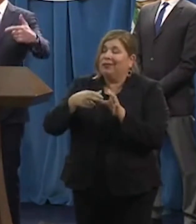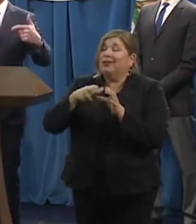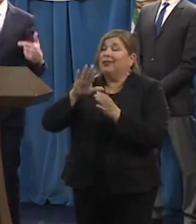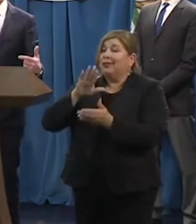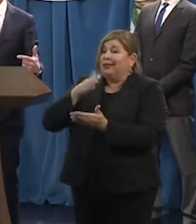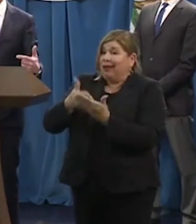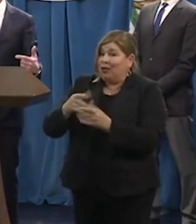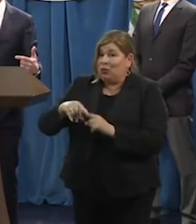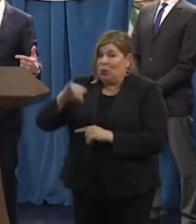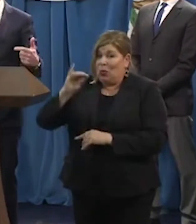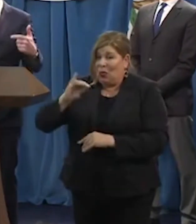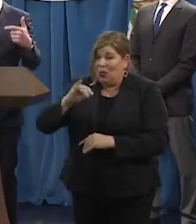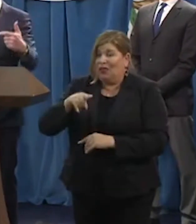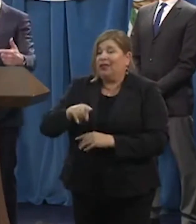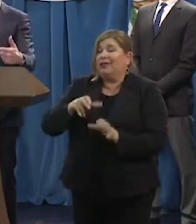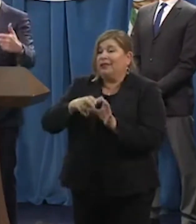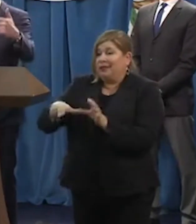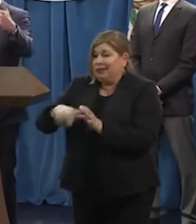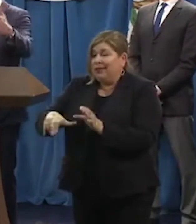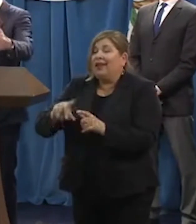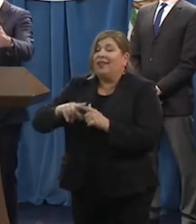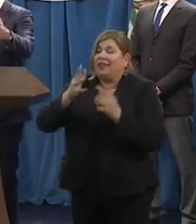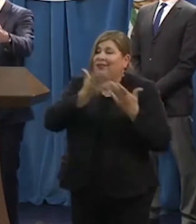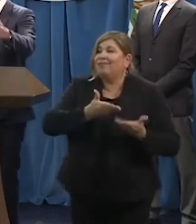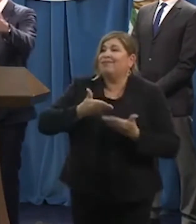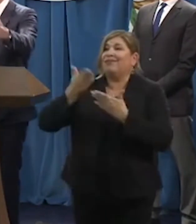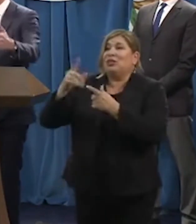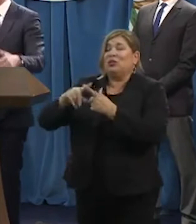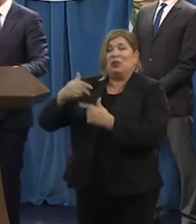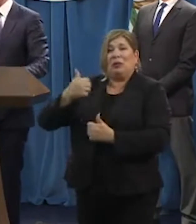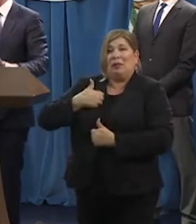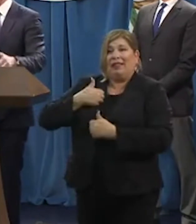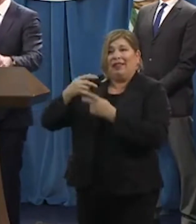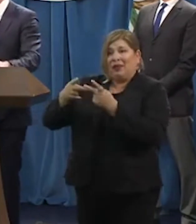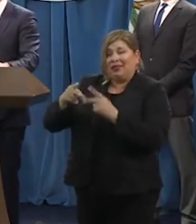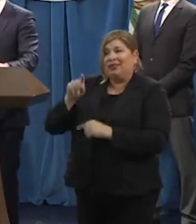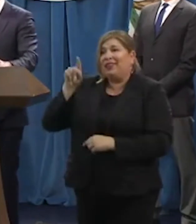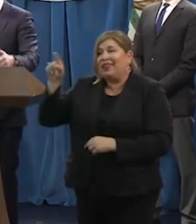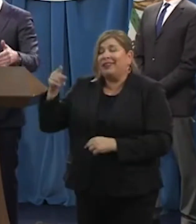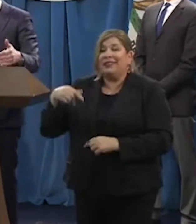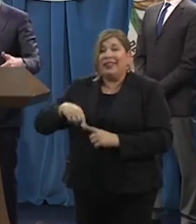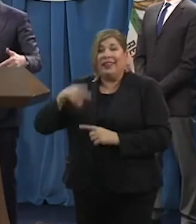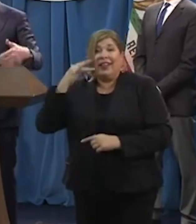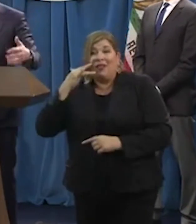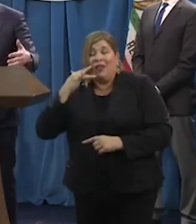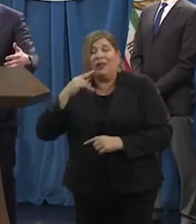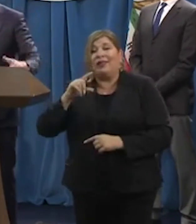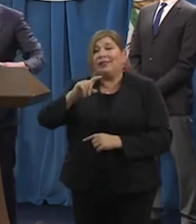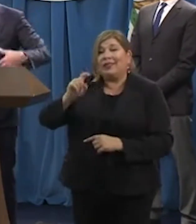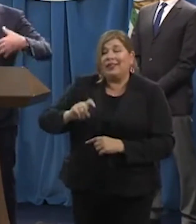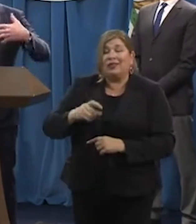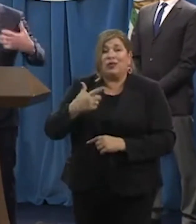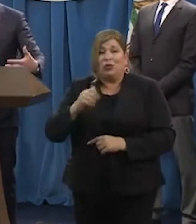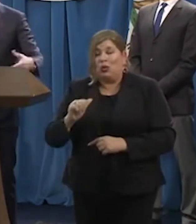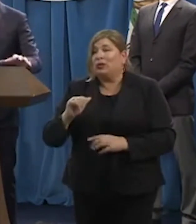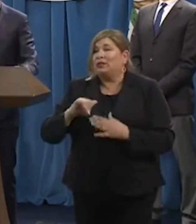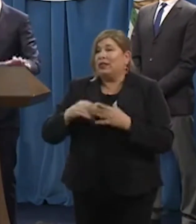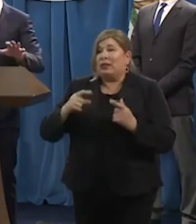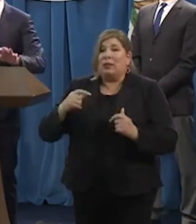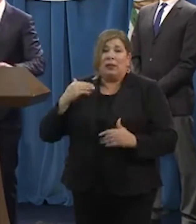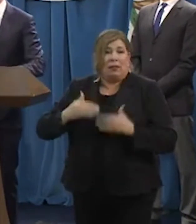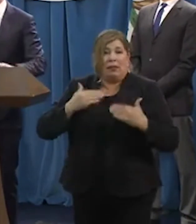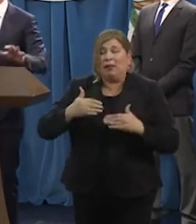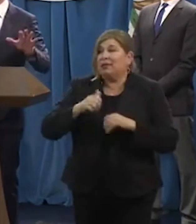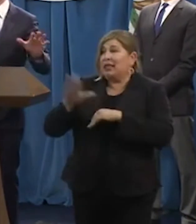Oakland, into these military sites, not just in California, but across the country, Texas and Georgia, is a real-time operation. Once people